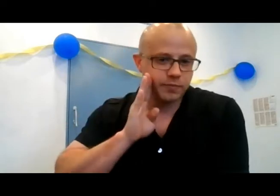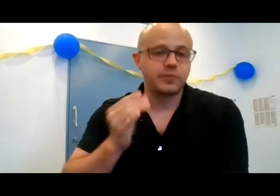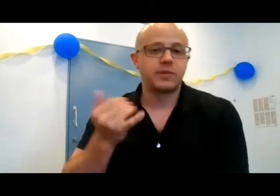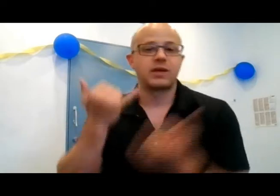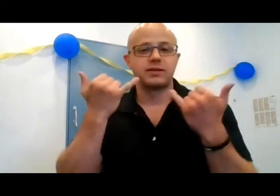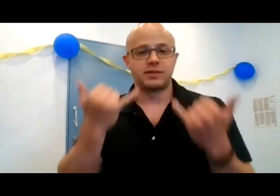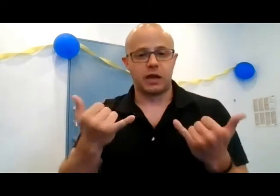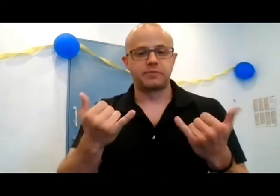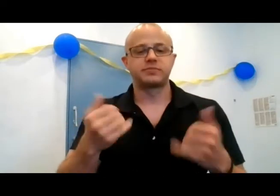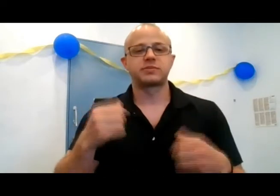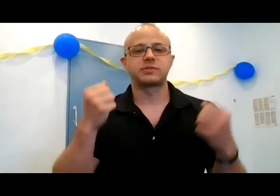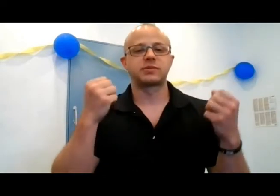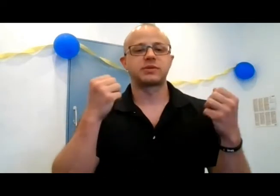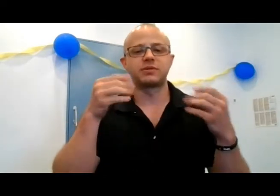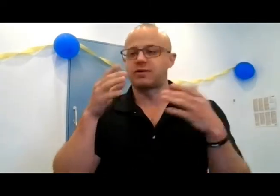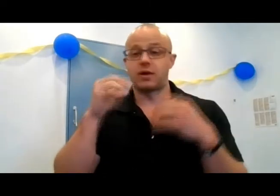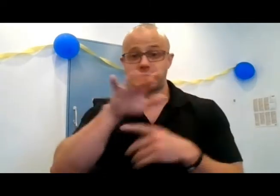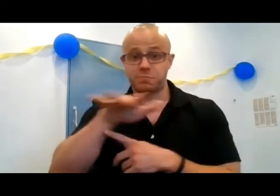N, brown.